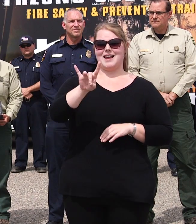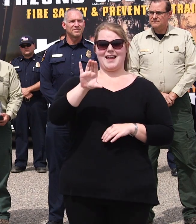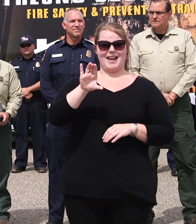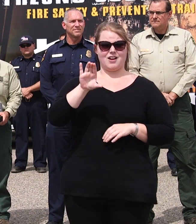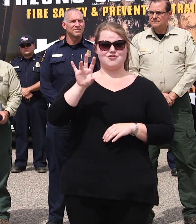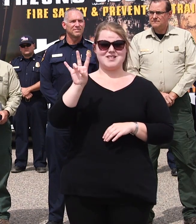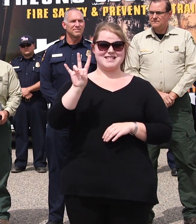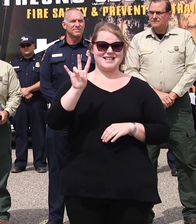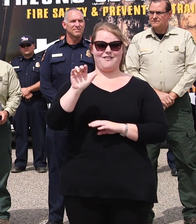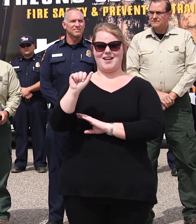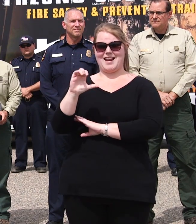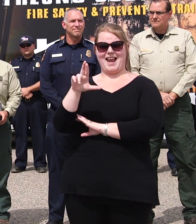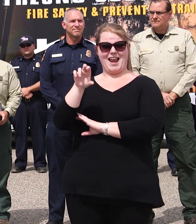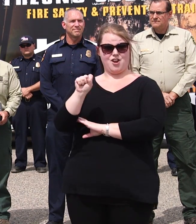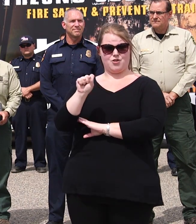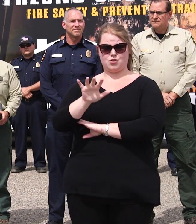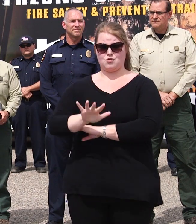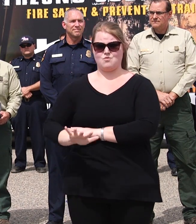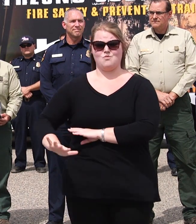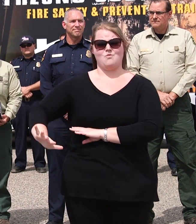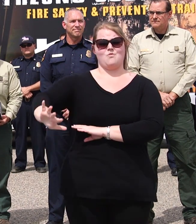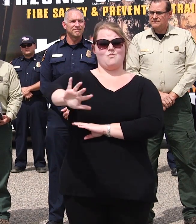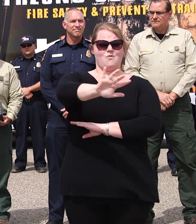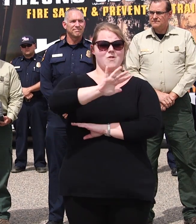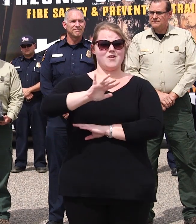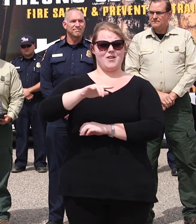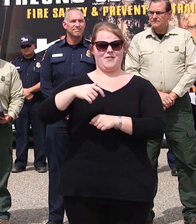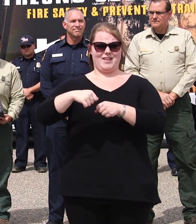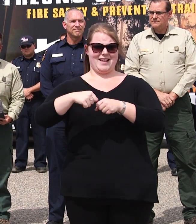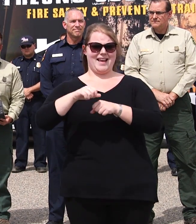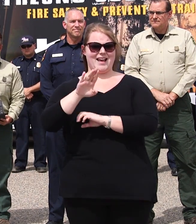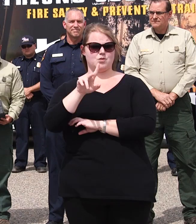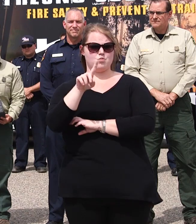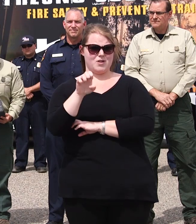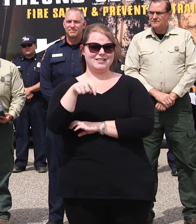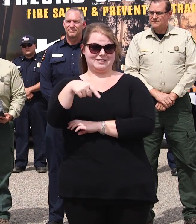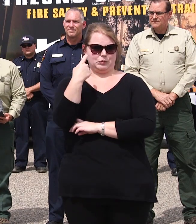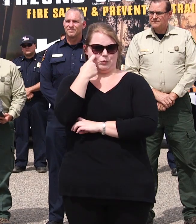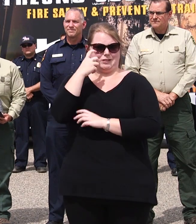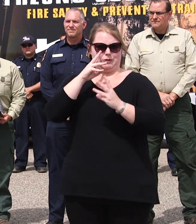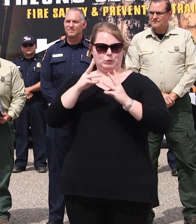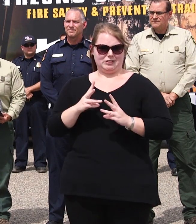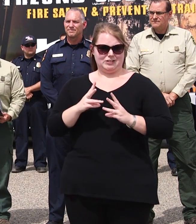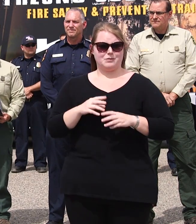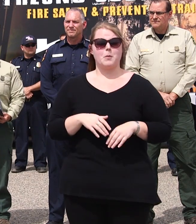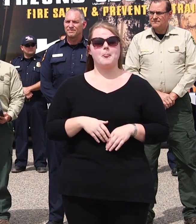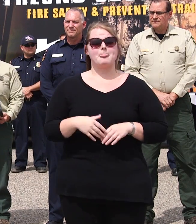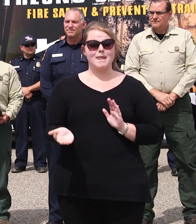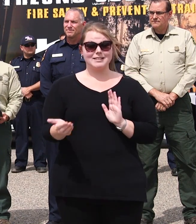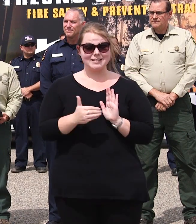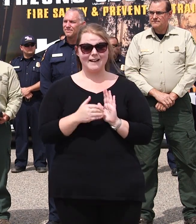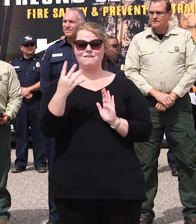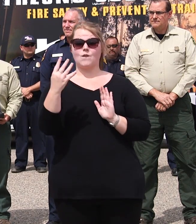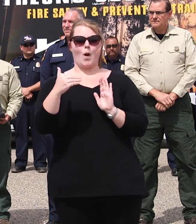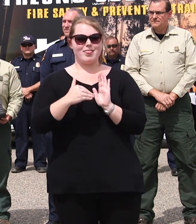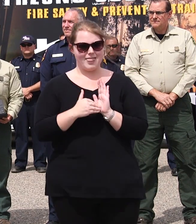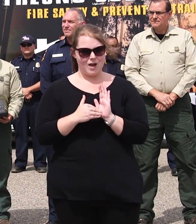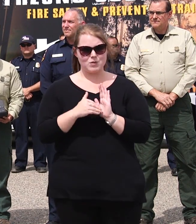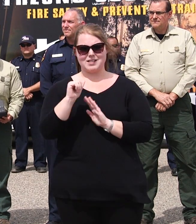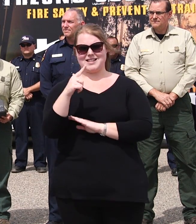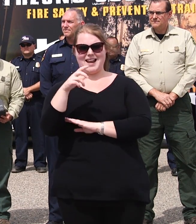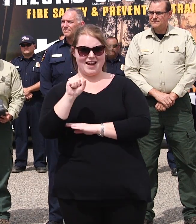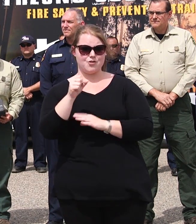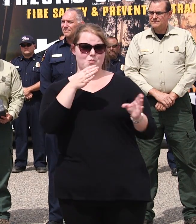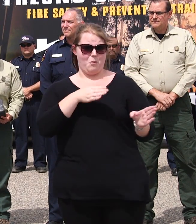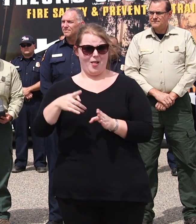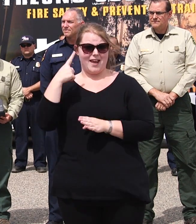807 acres of those fuel breaks this winter. And we have another 4,000 acres of fuel treatments planned